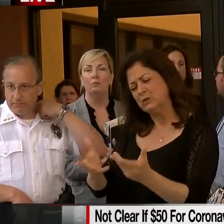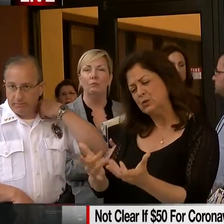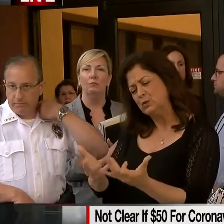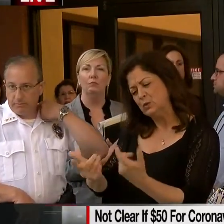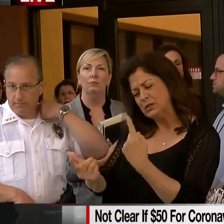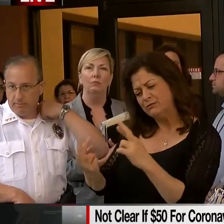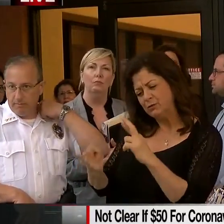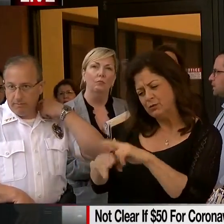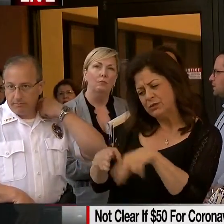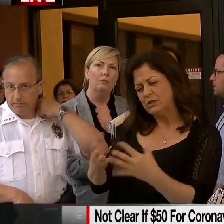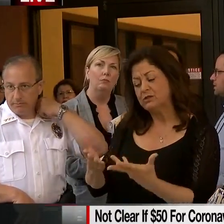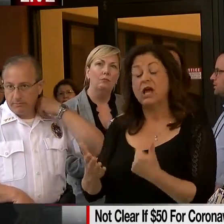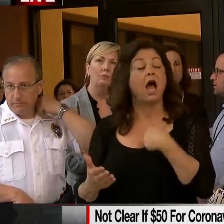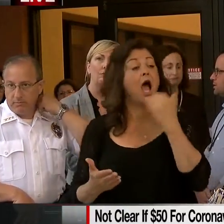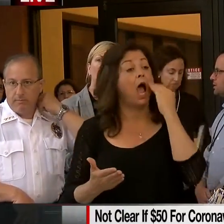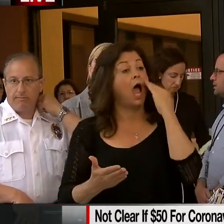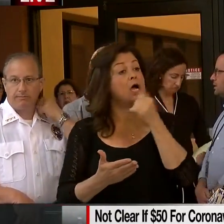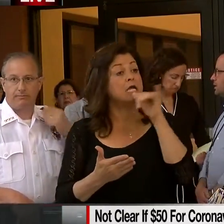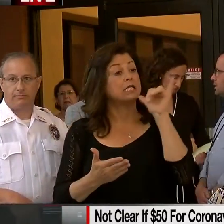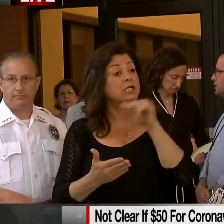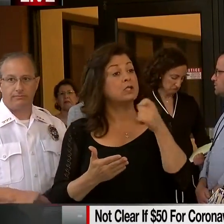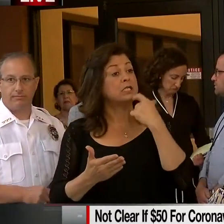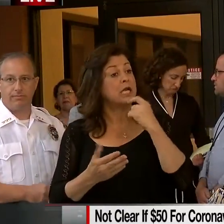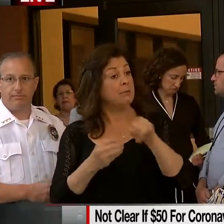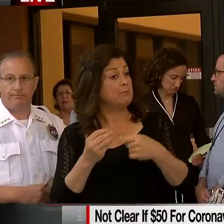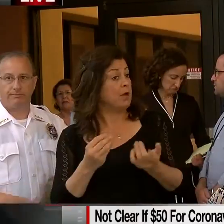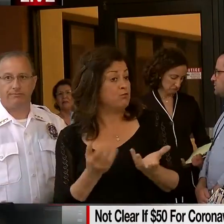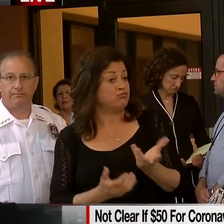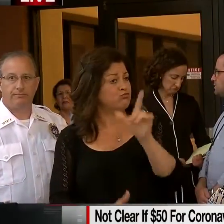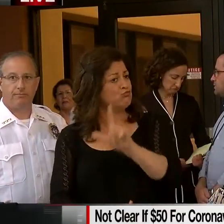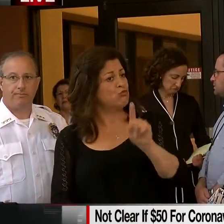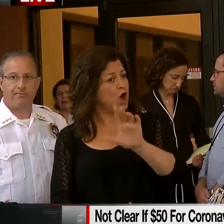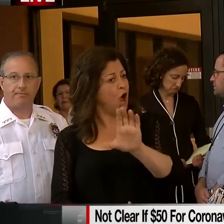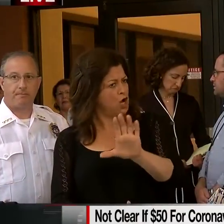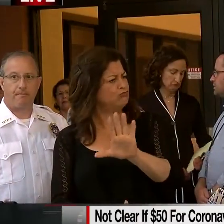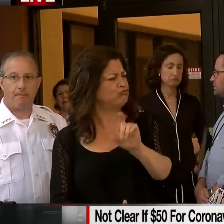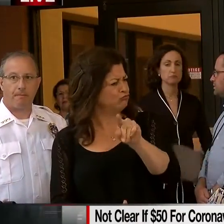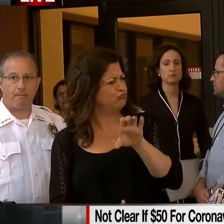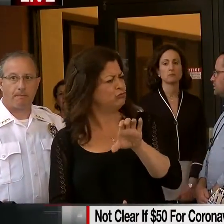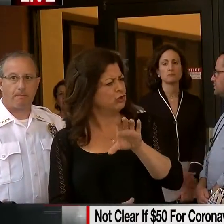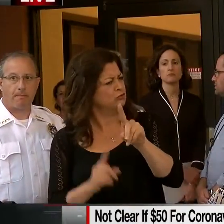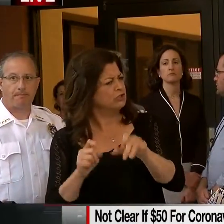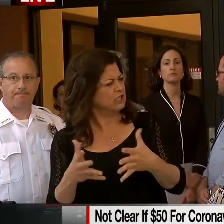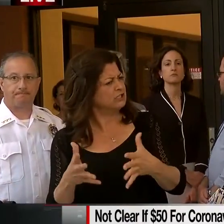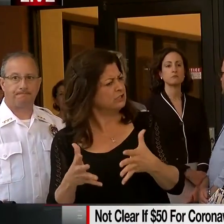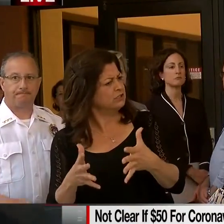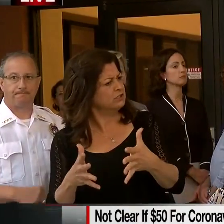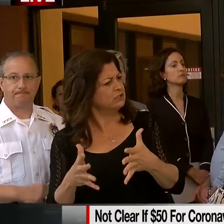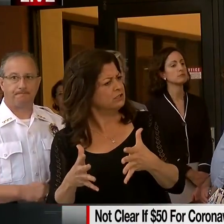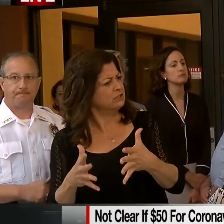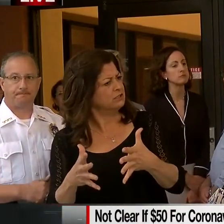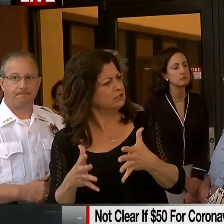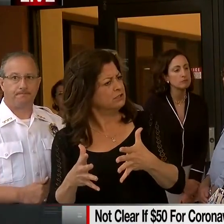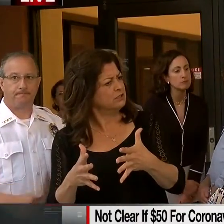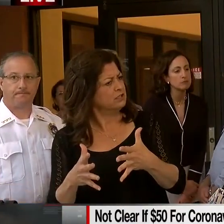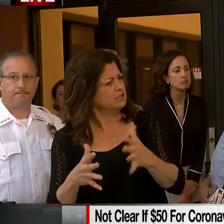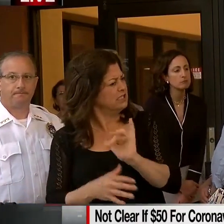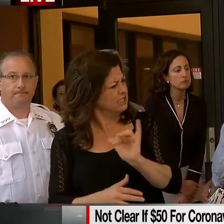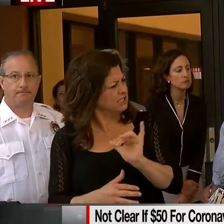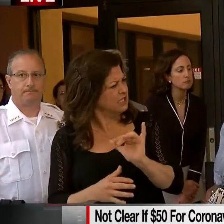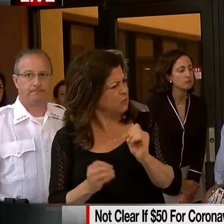y'all were saying about 100 tests have been done. Is that still around the same ballpark number, or is